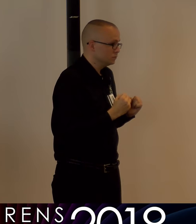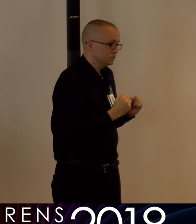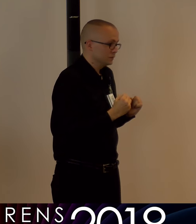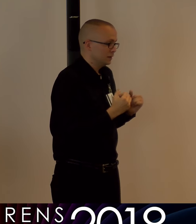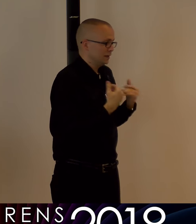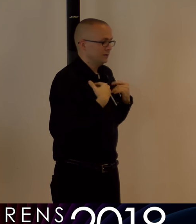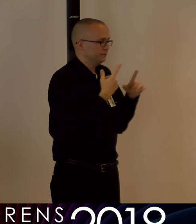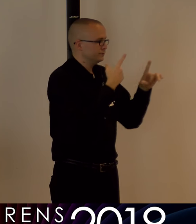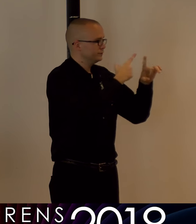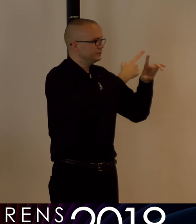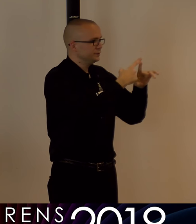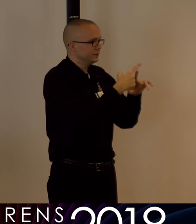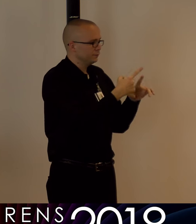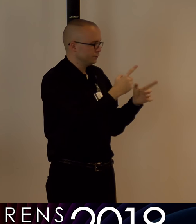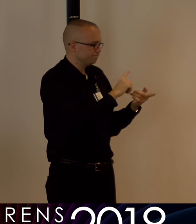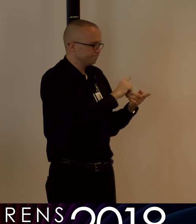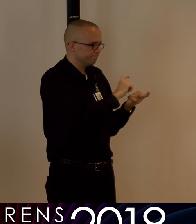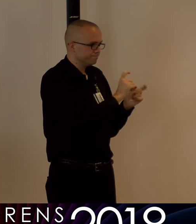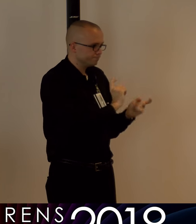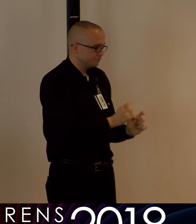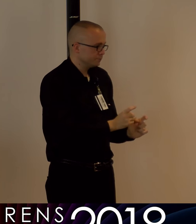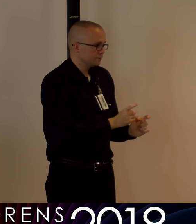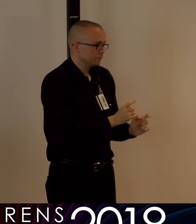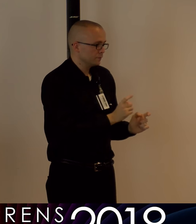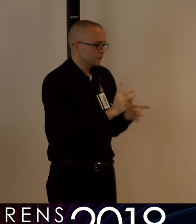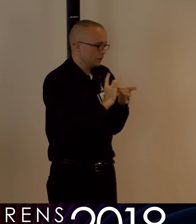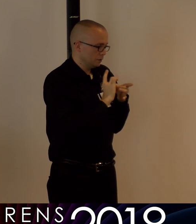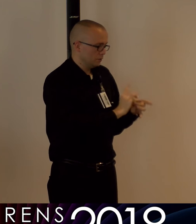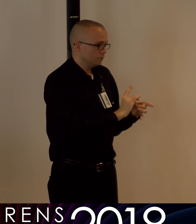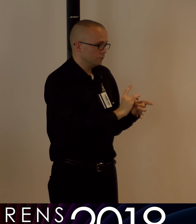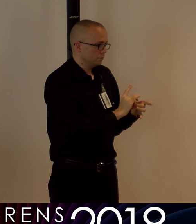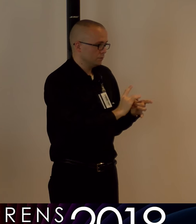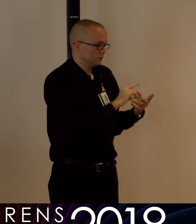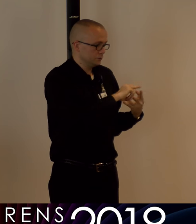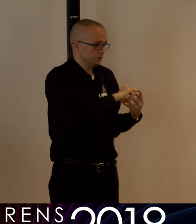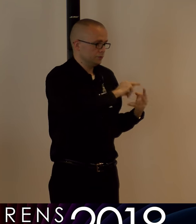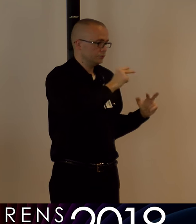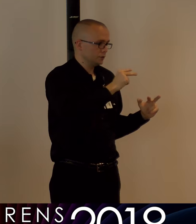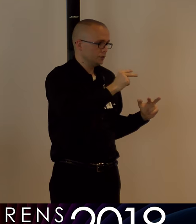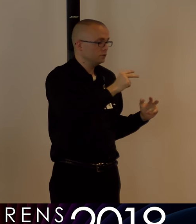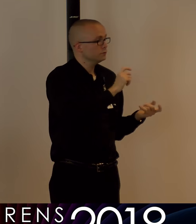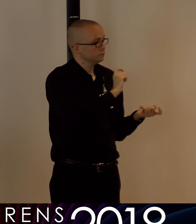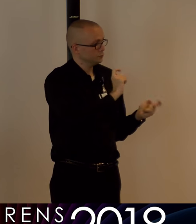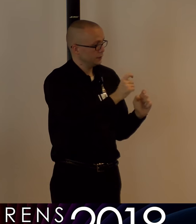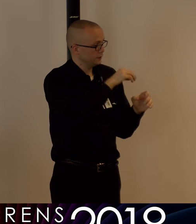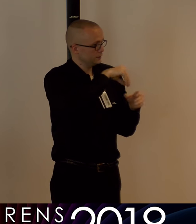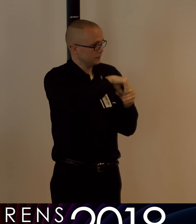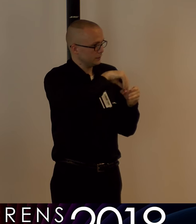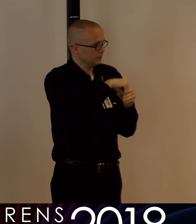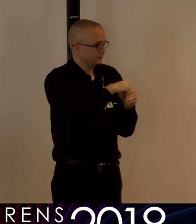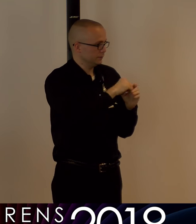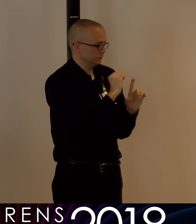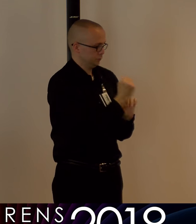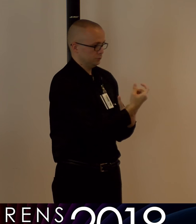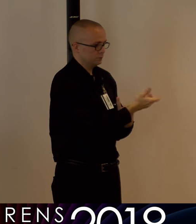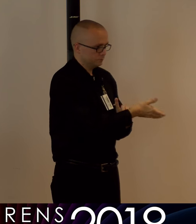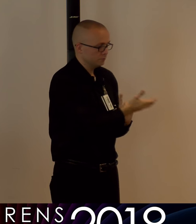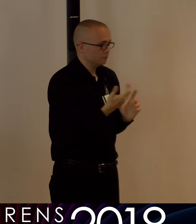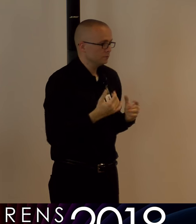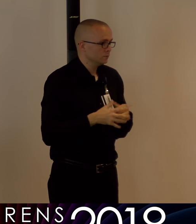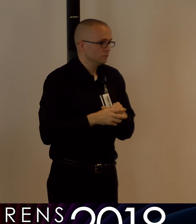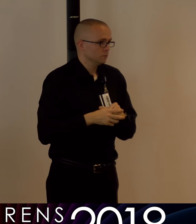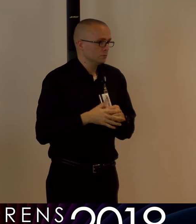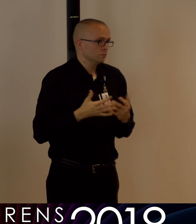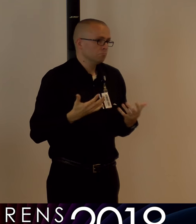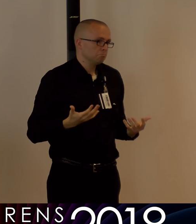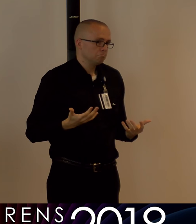have these other conditions that are defined by the genes that are changed in those conditions.